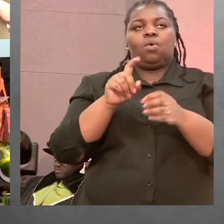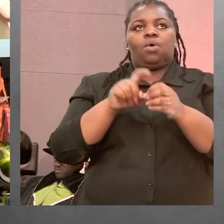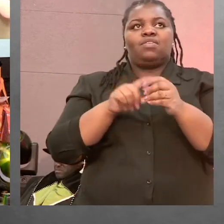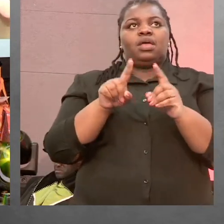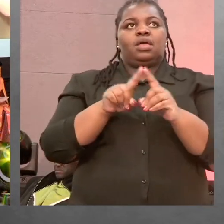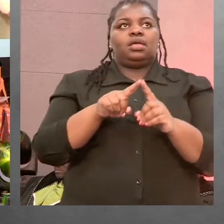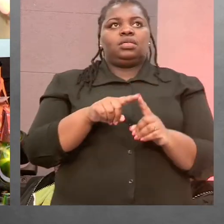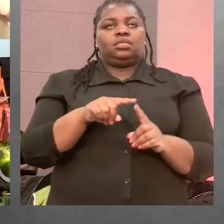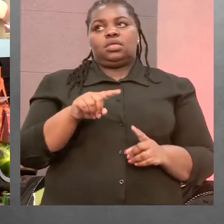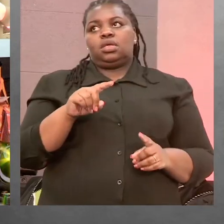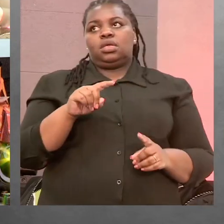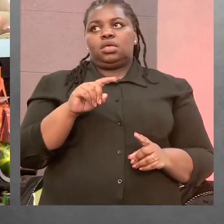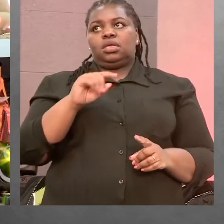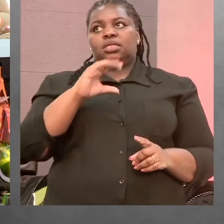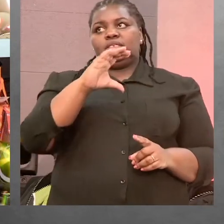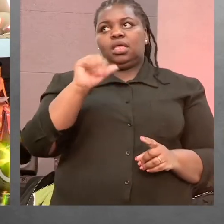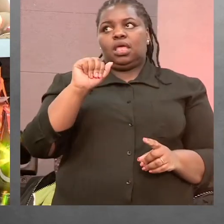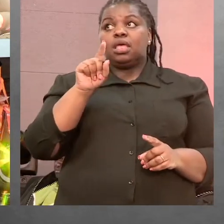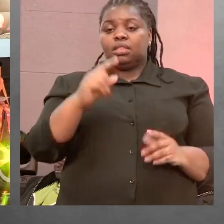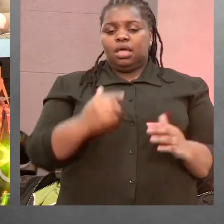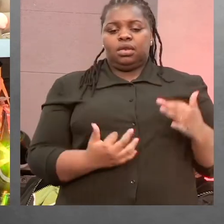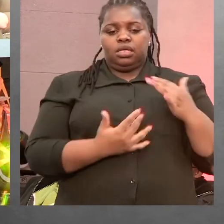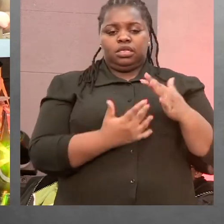accountant inspired us,